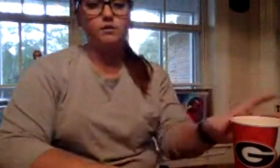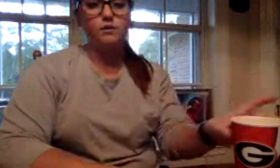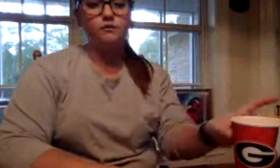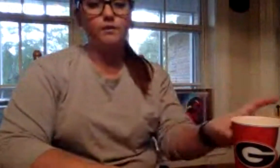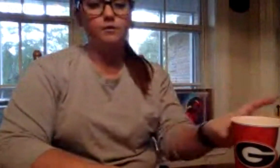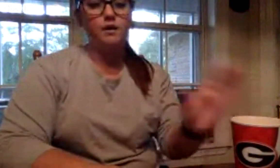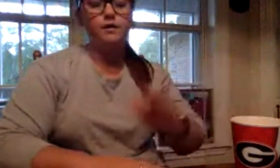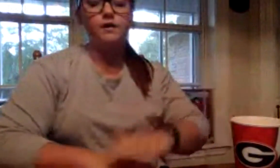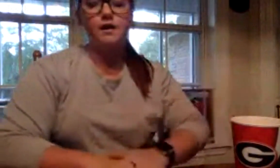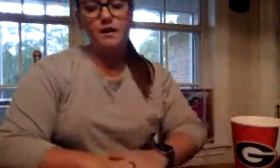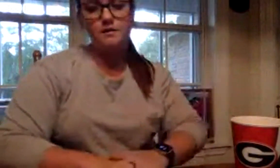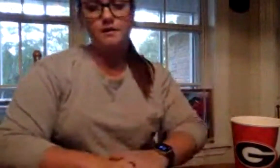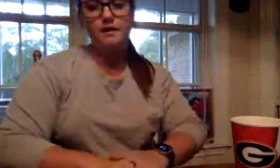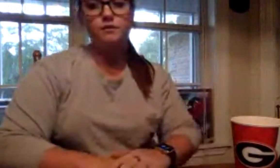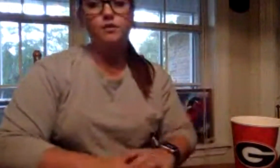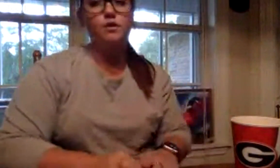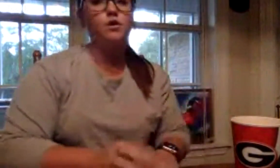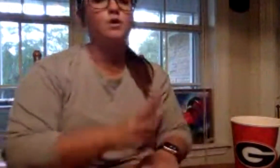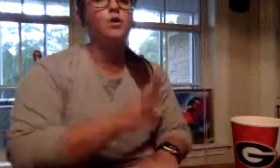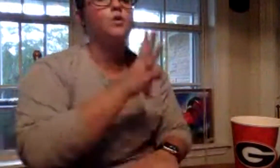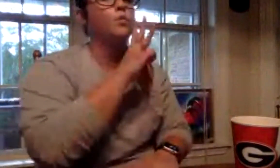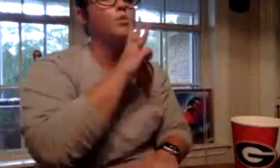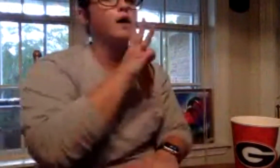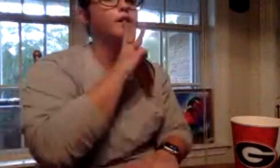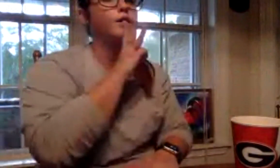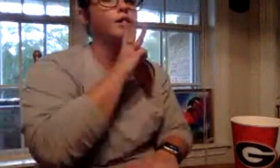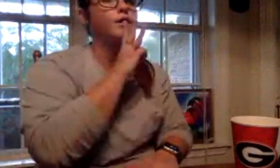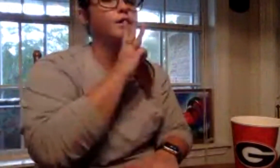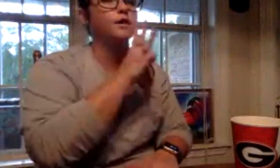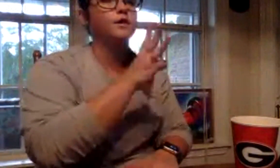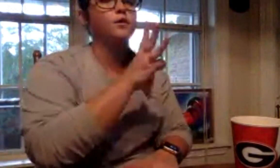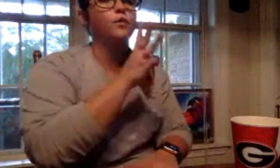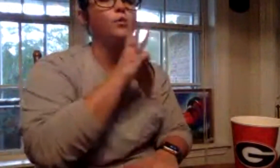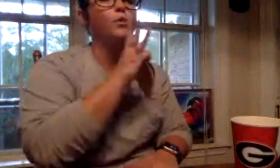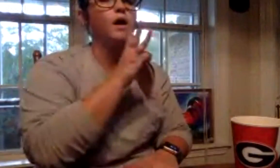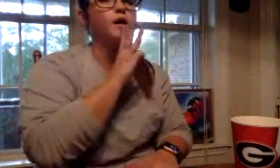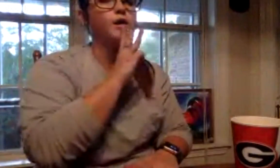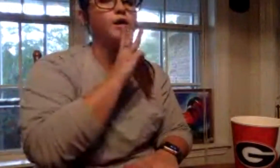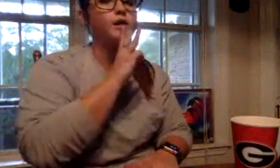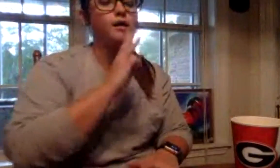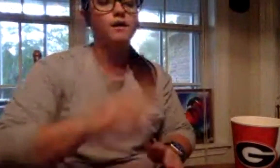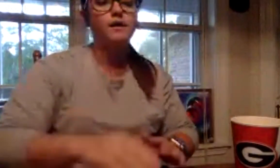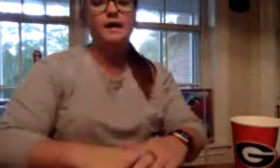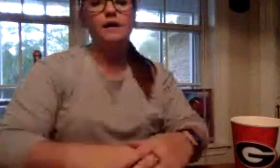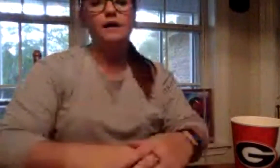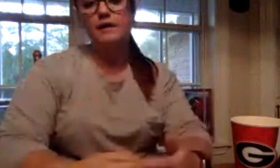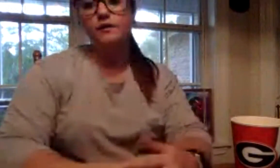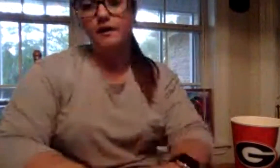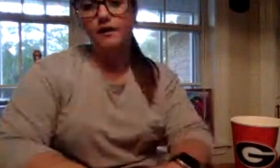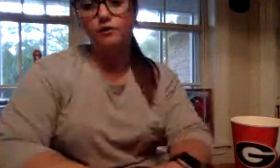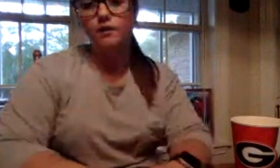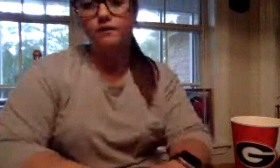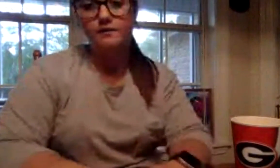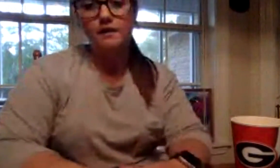to reach for my water, hands down, water, water. I would allow the client 3 to 5 seconds